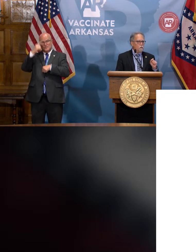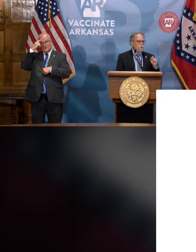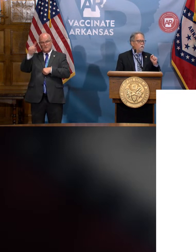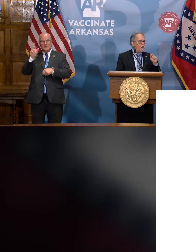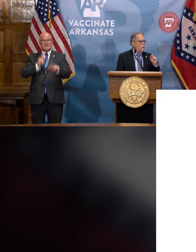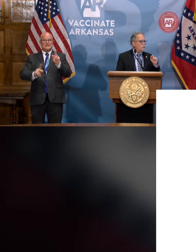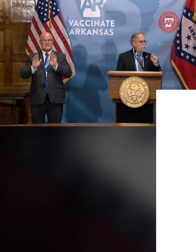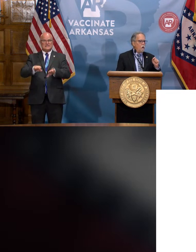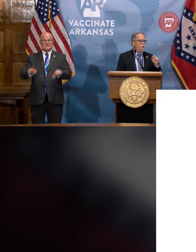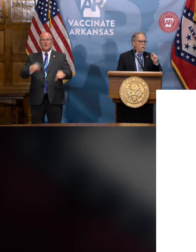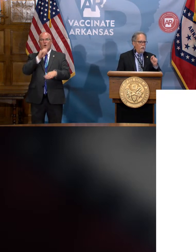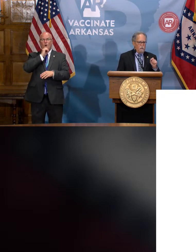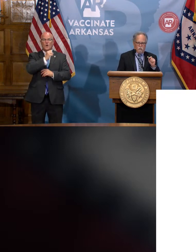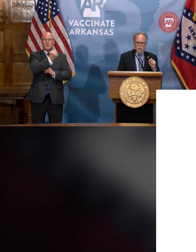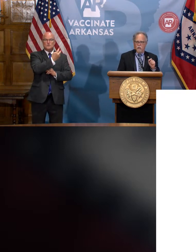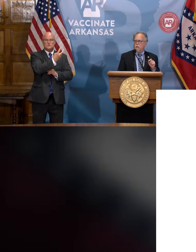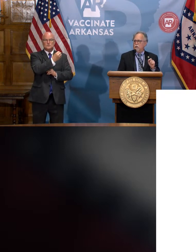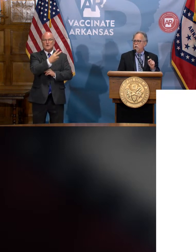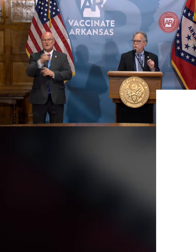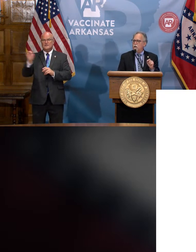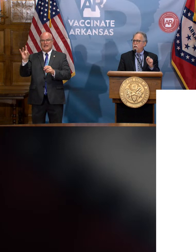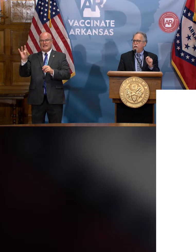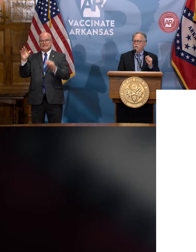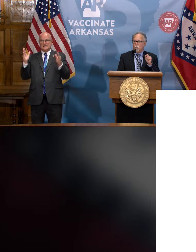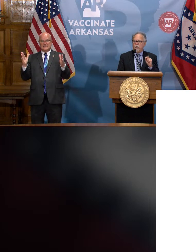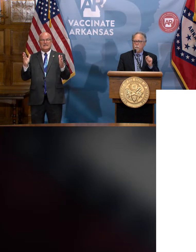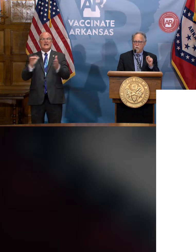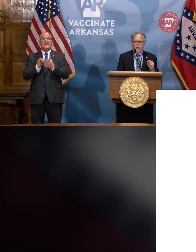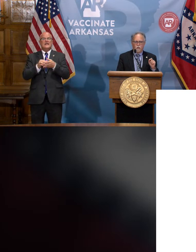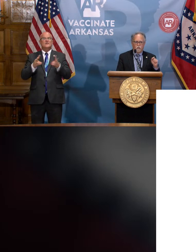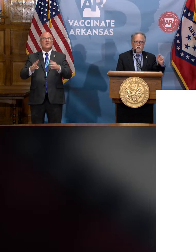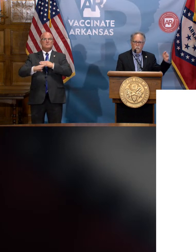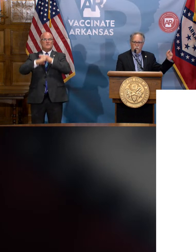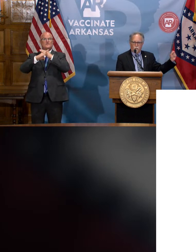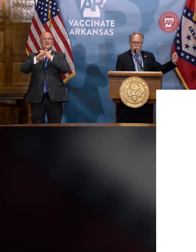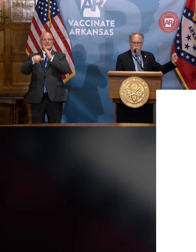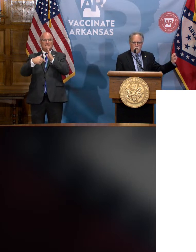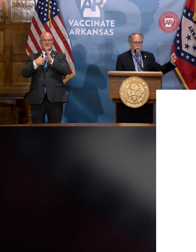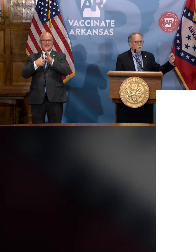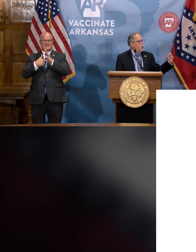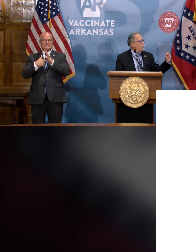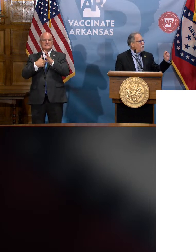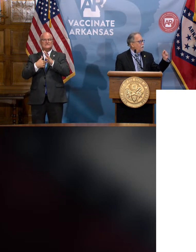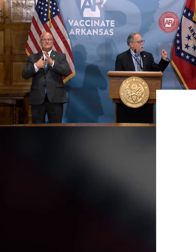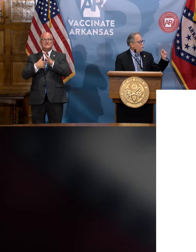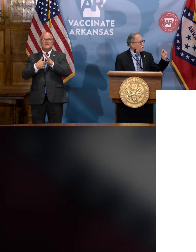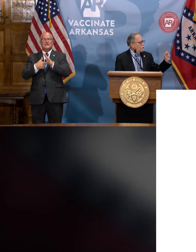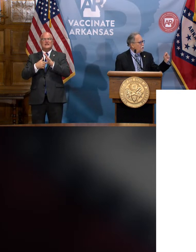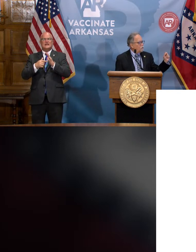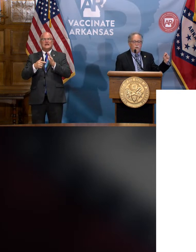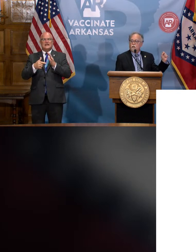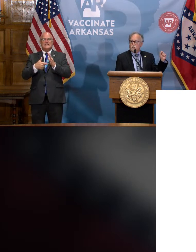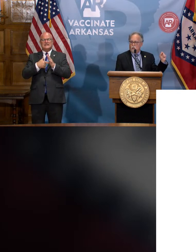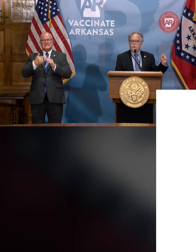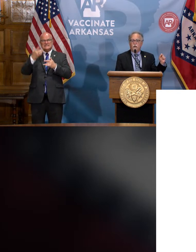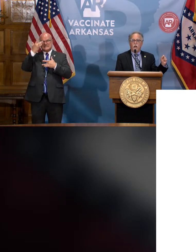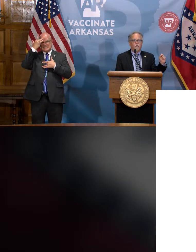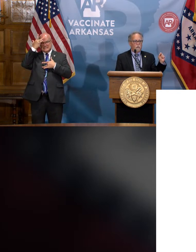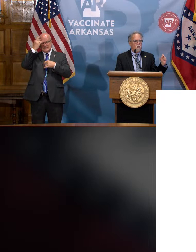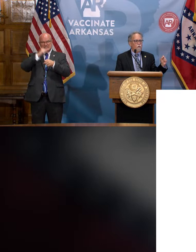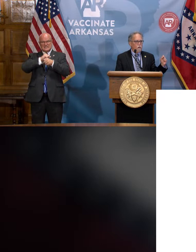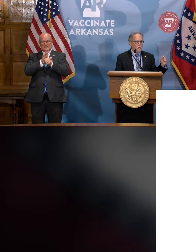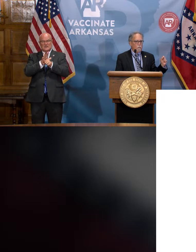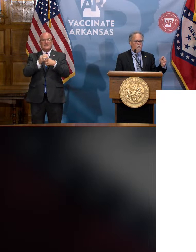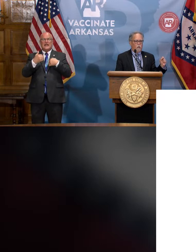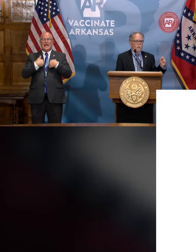those individuals ages 12 and 8 to 18. That is the way to prevent this type of admission. That this disease does